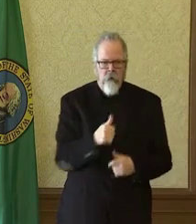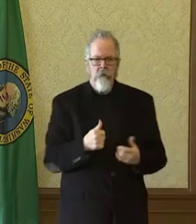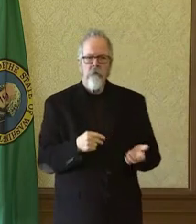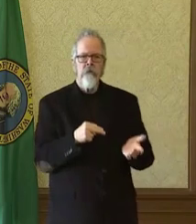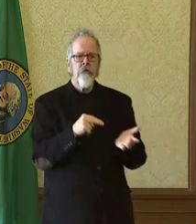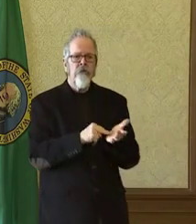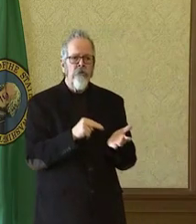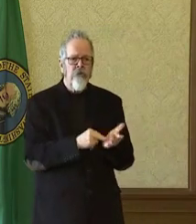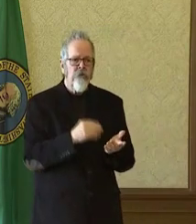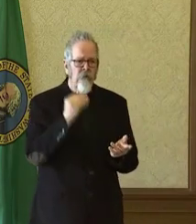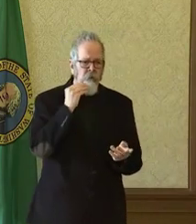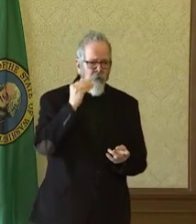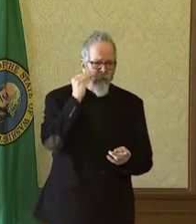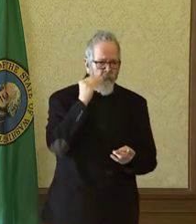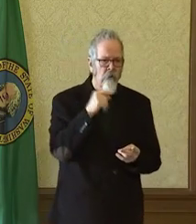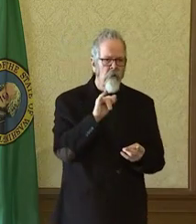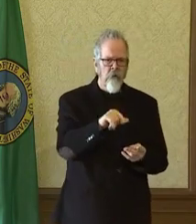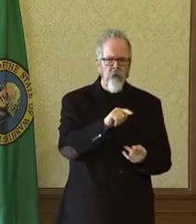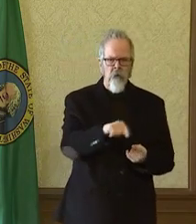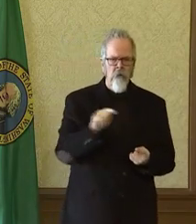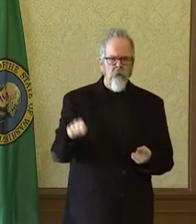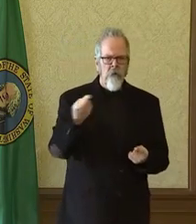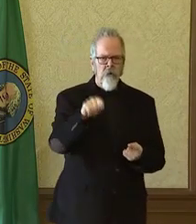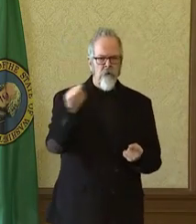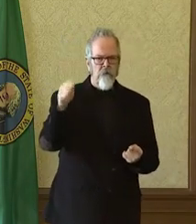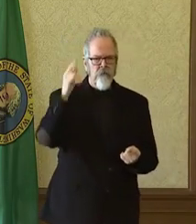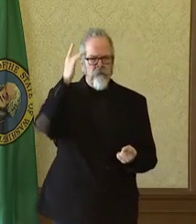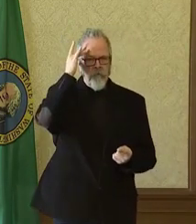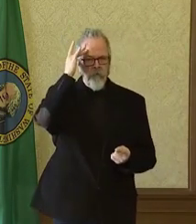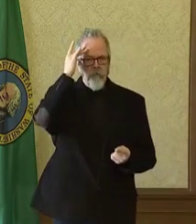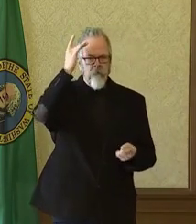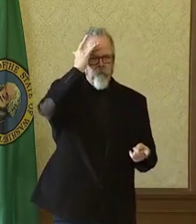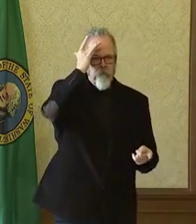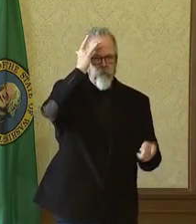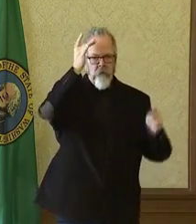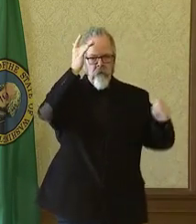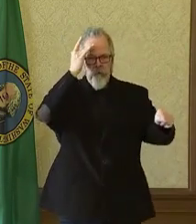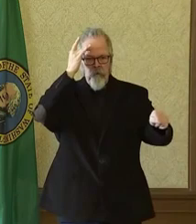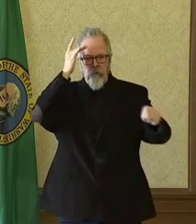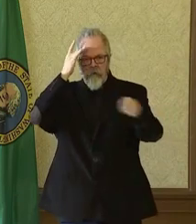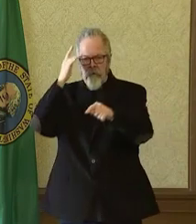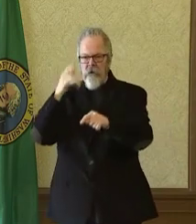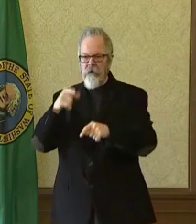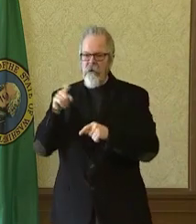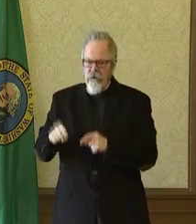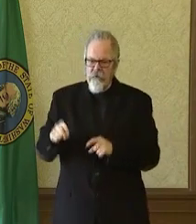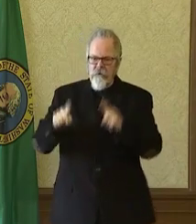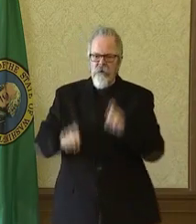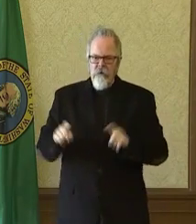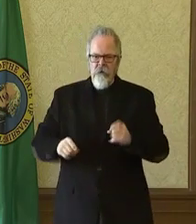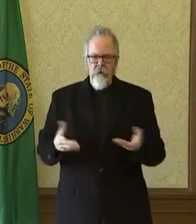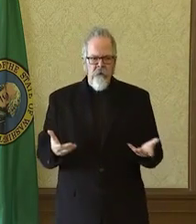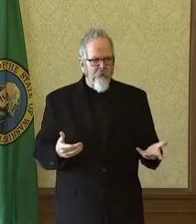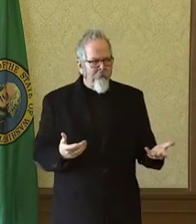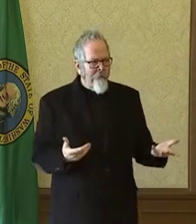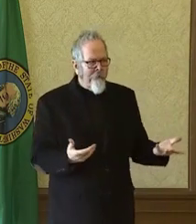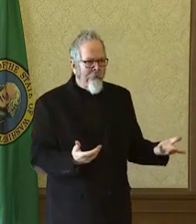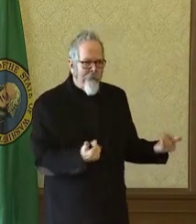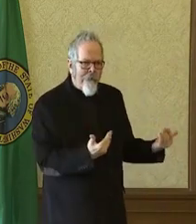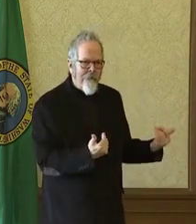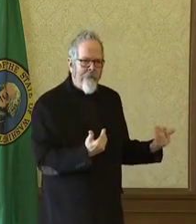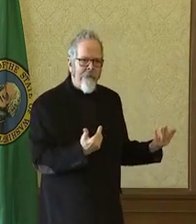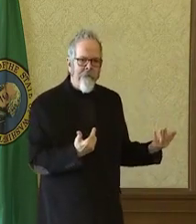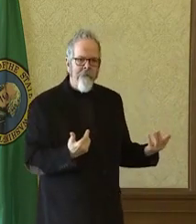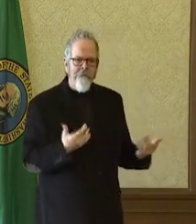tested. And the reason is that there simply are not enough test kits. A swab, a vial with what's